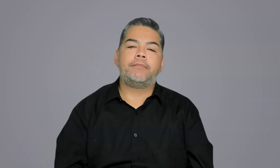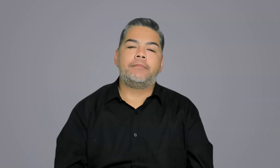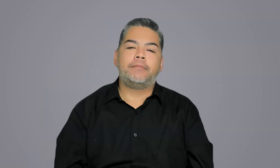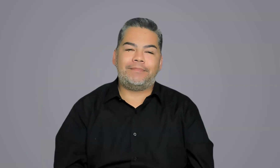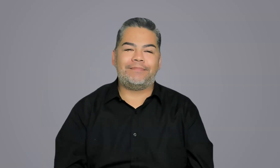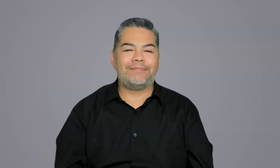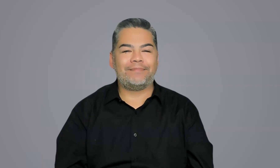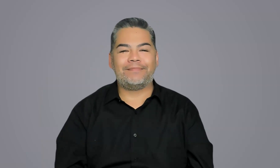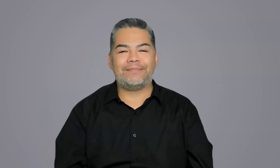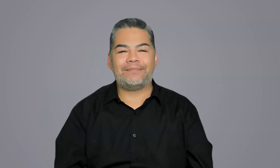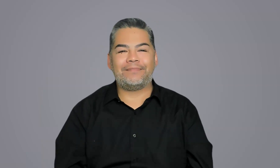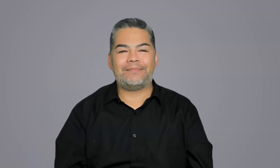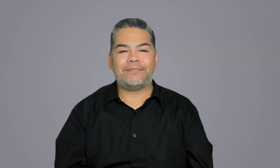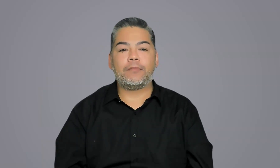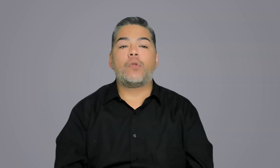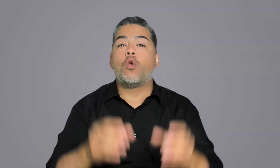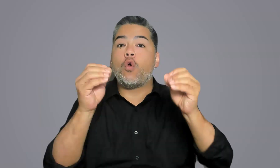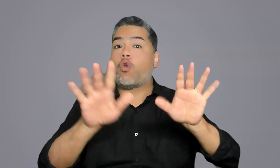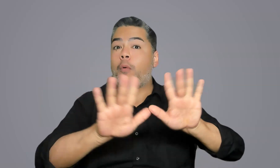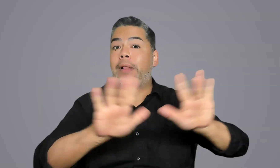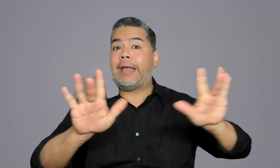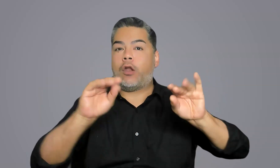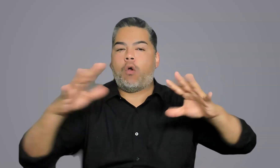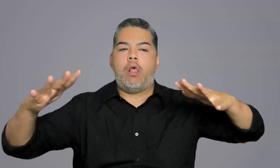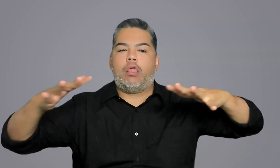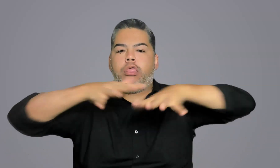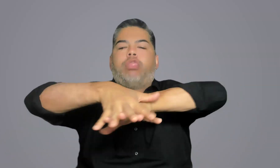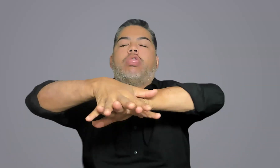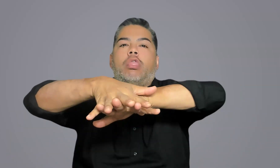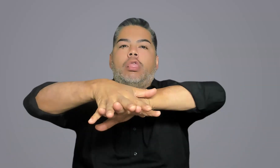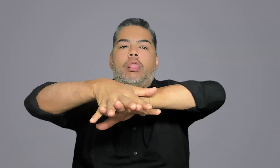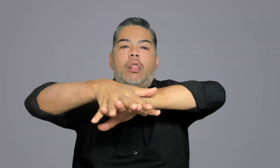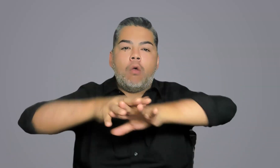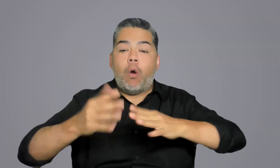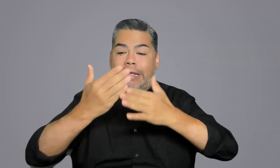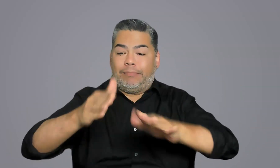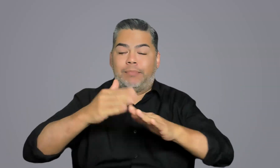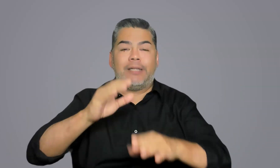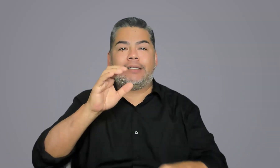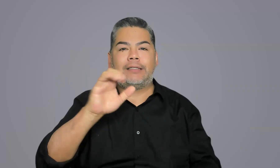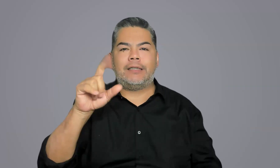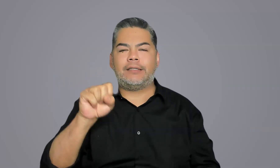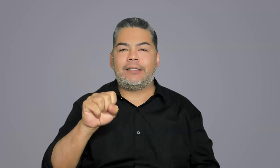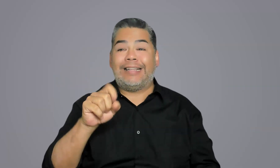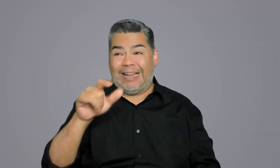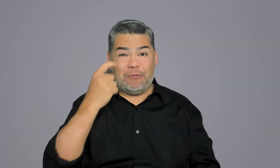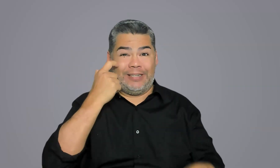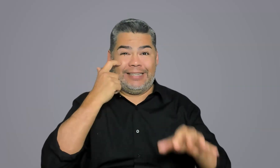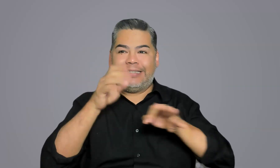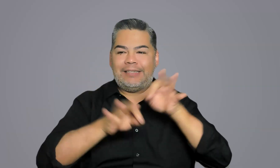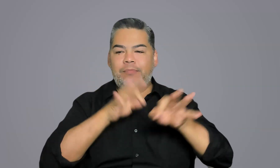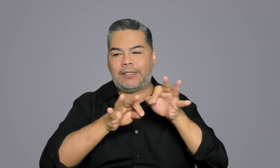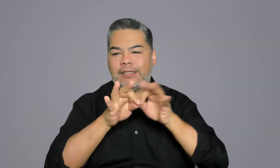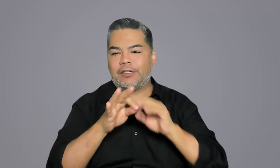No blanking, no merging. So do not merge or split cells, very similar to what we discussed in a Word document,